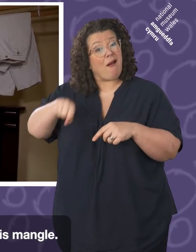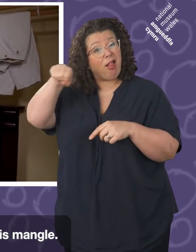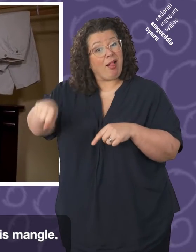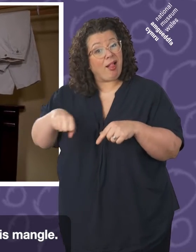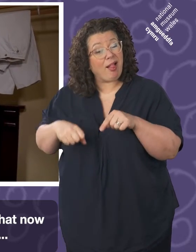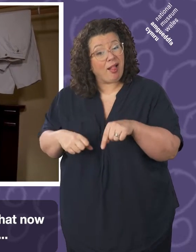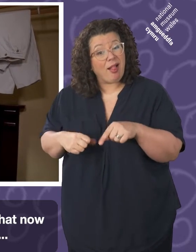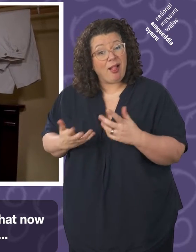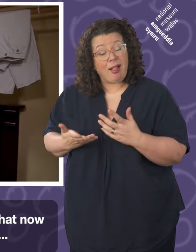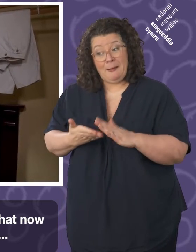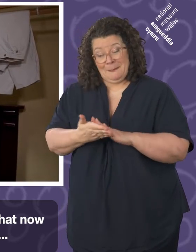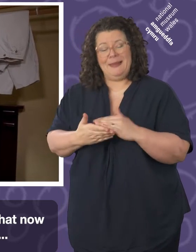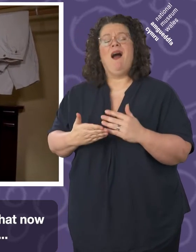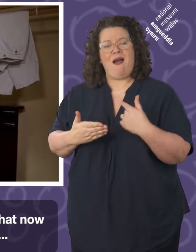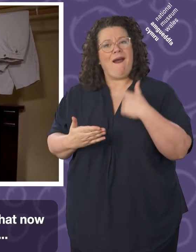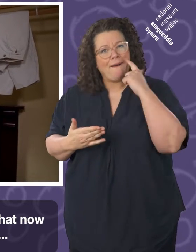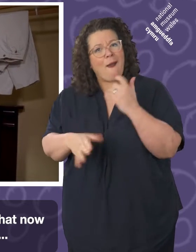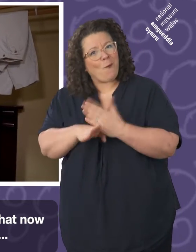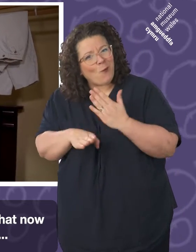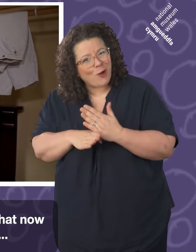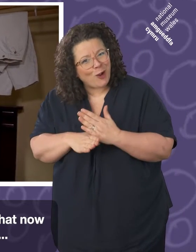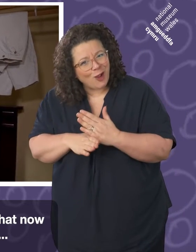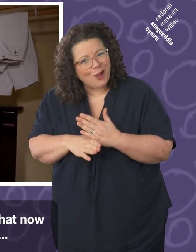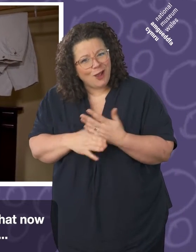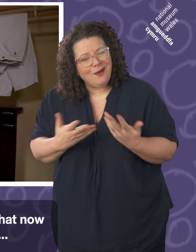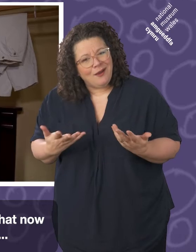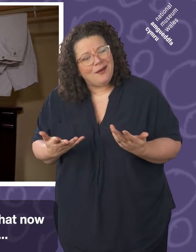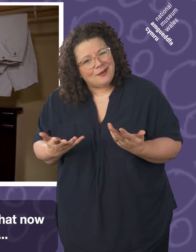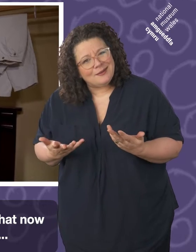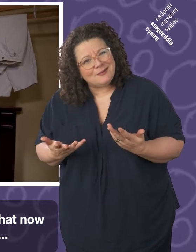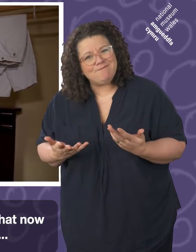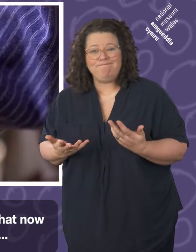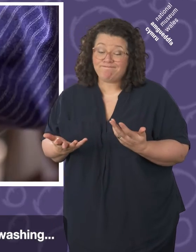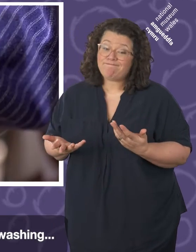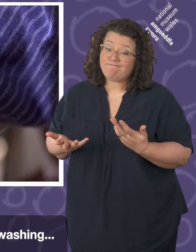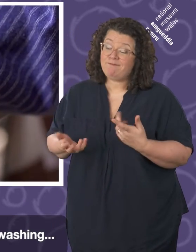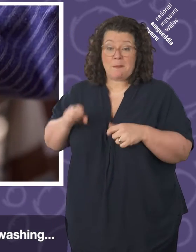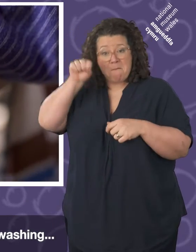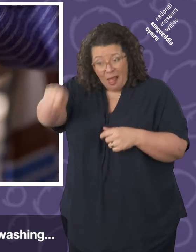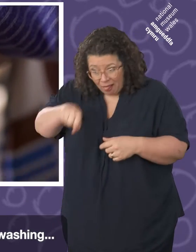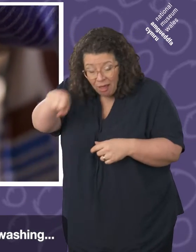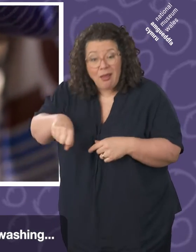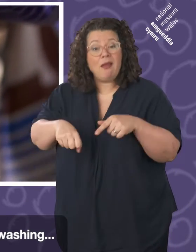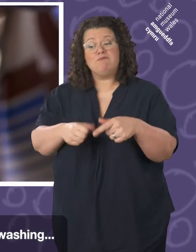mangle. And this means that now I can work